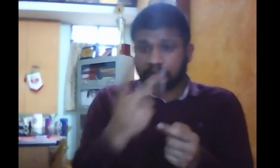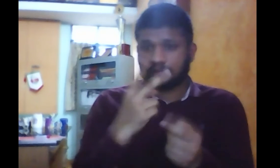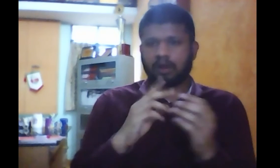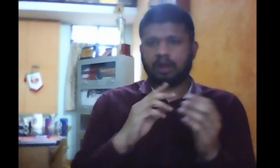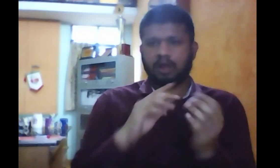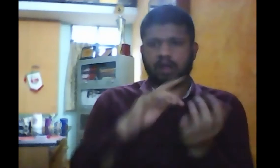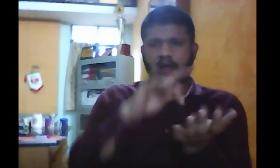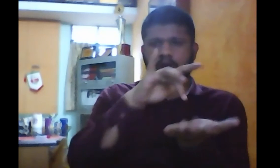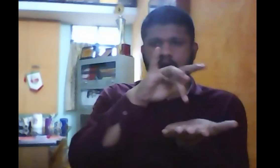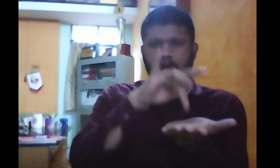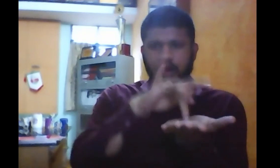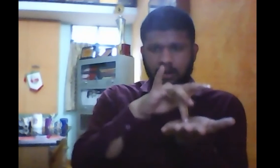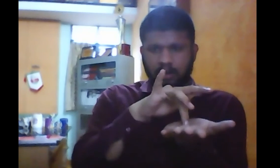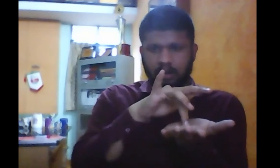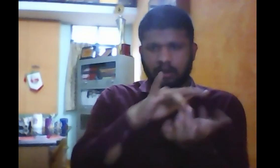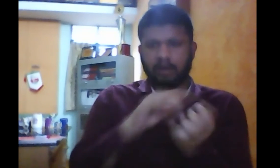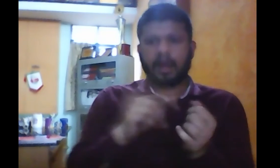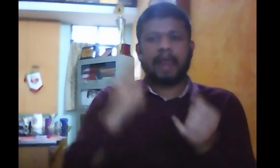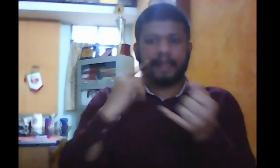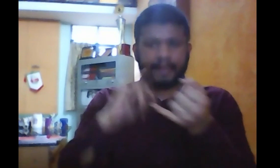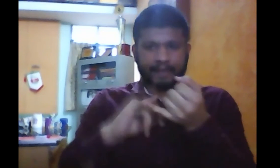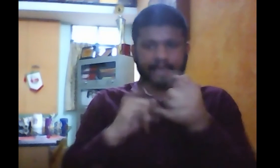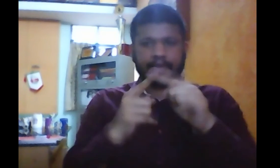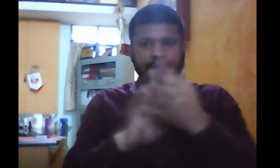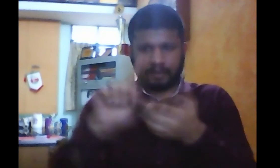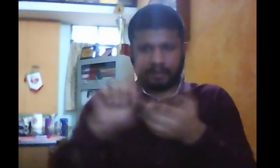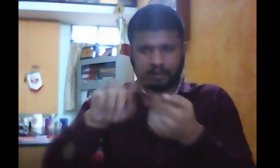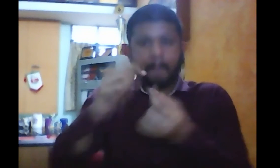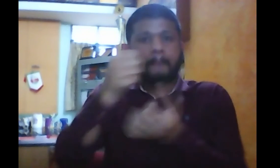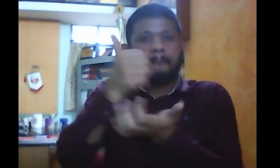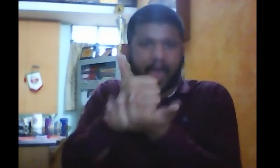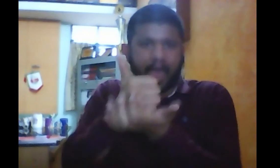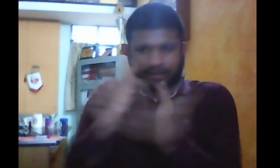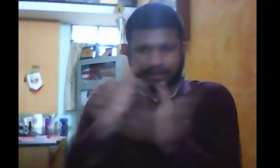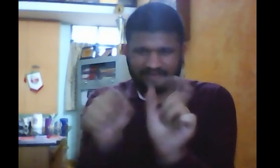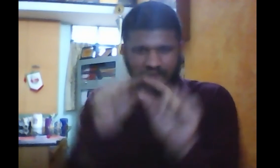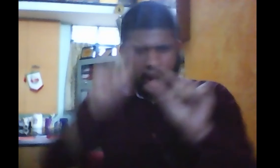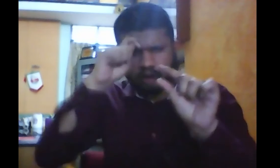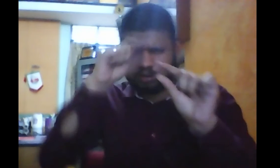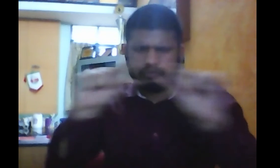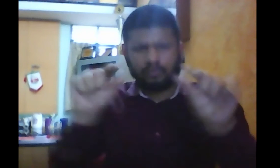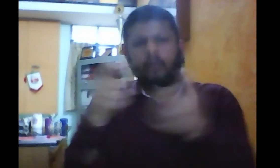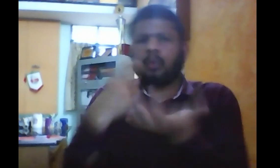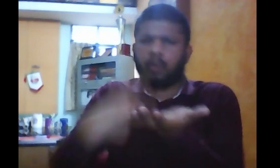So like where is the bank? So the sentence is like this. Where is the